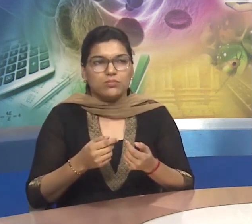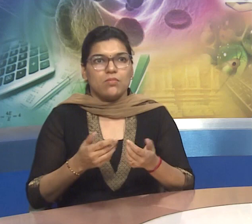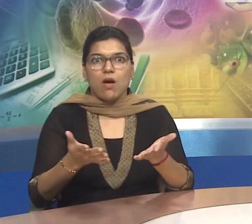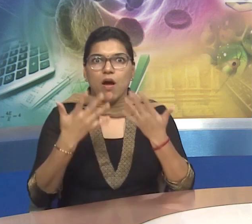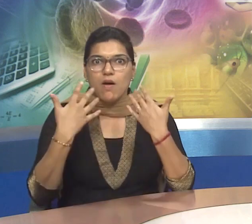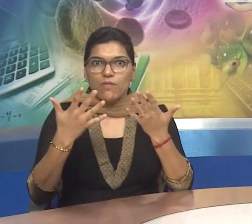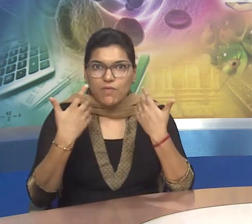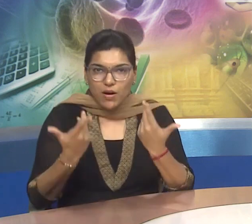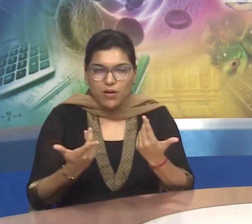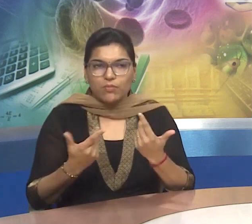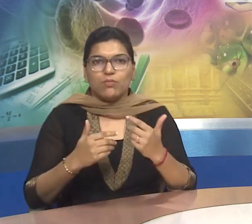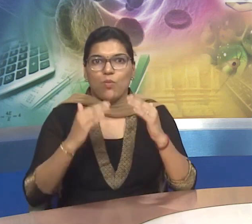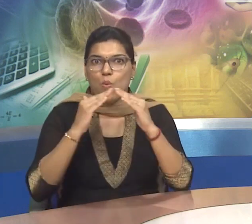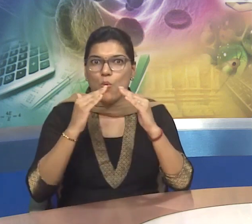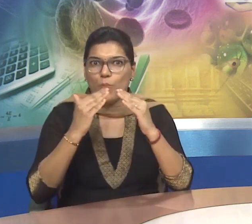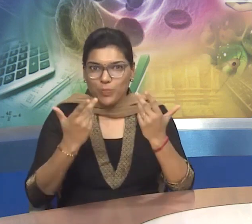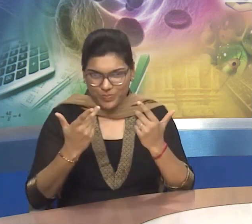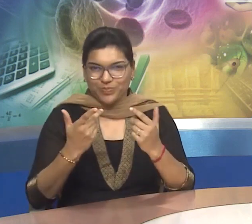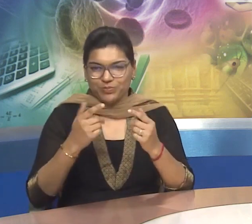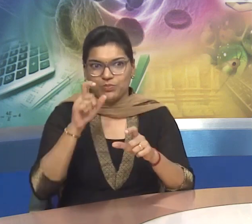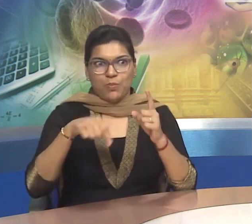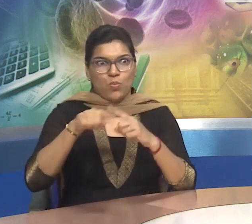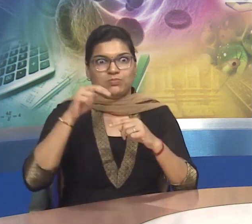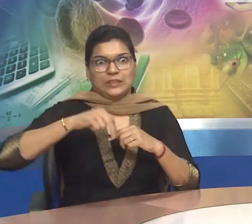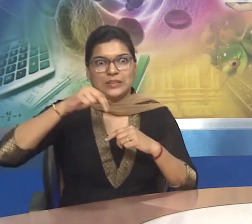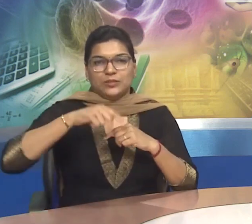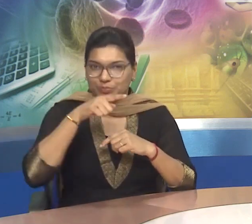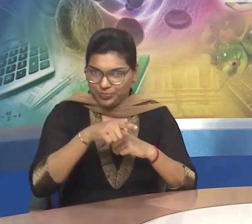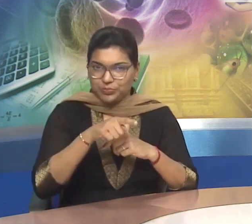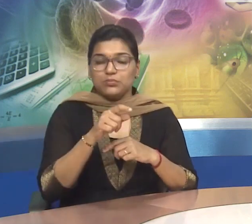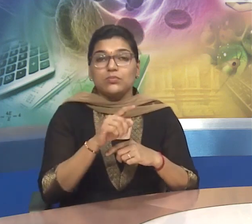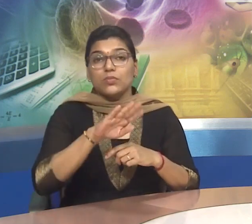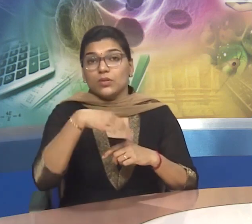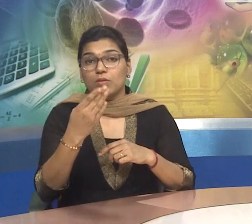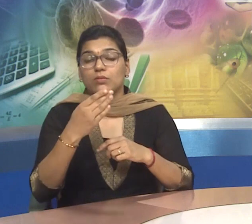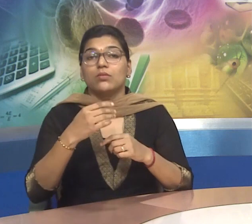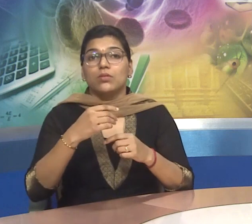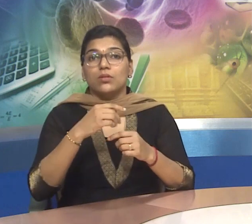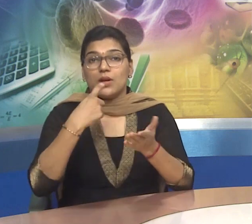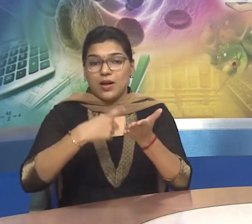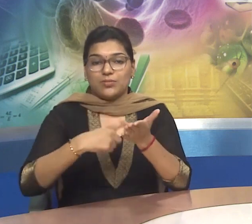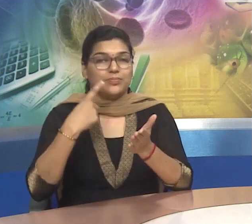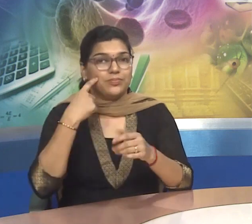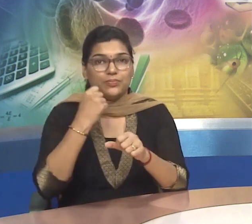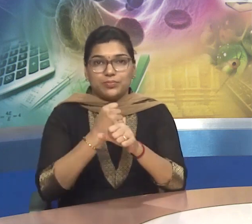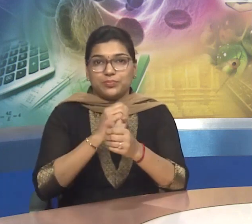round development of a person, a human. So, these are the basic